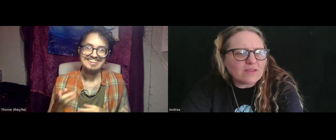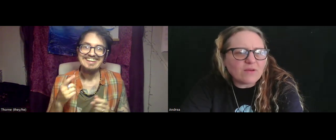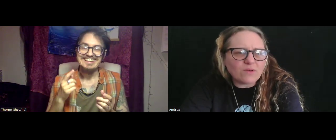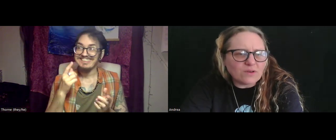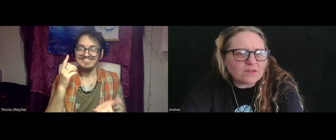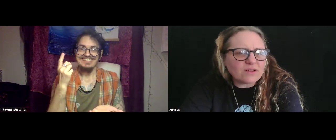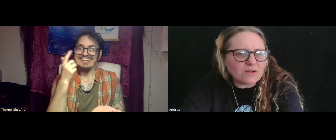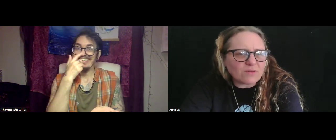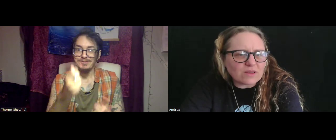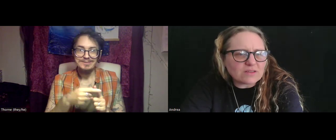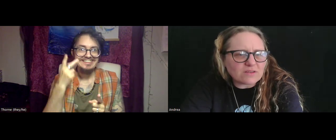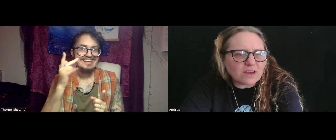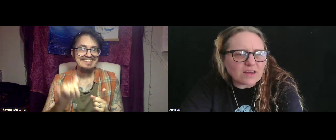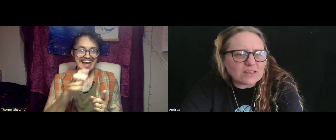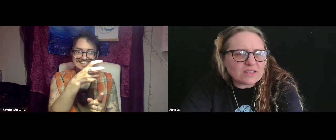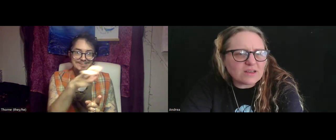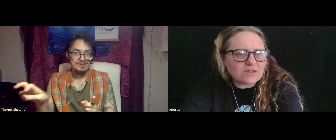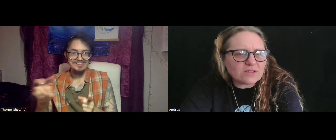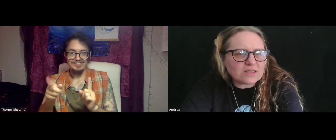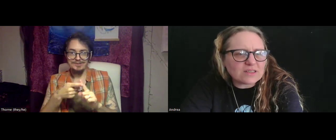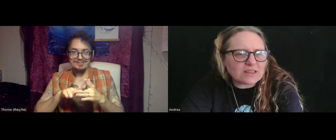they will, really start talking. It's interesting to see that